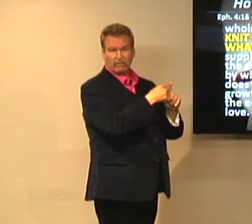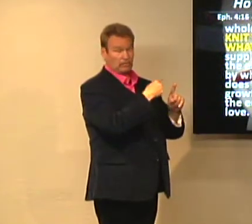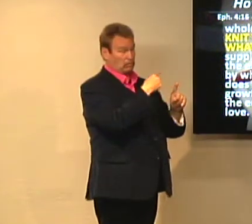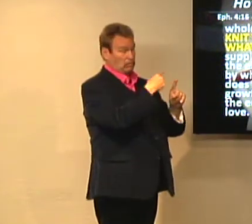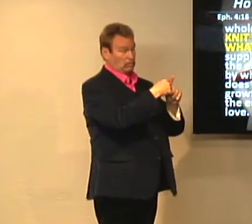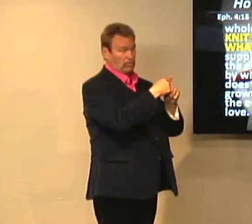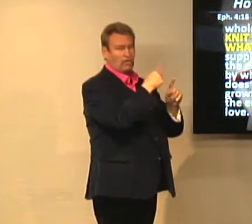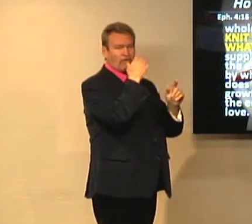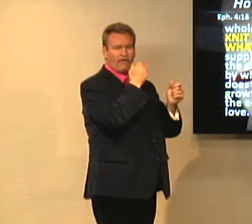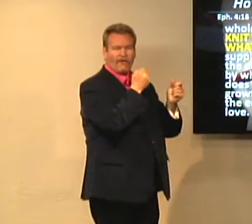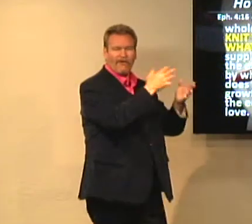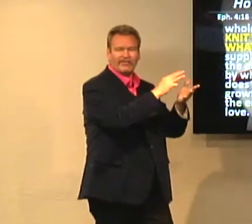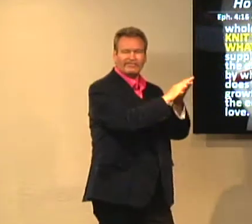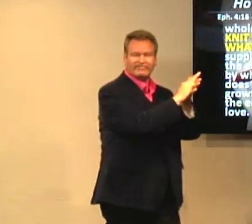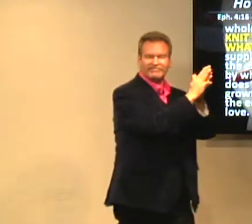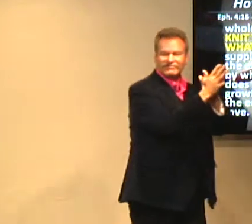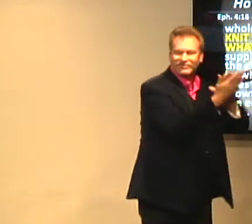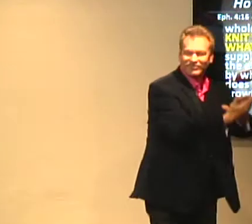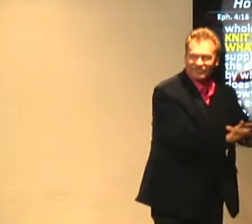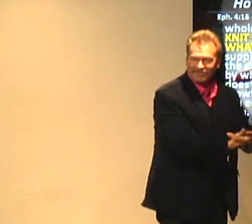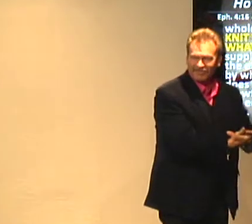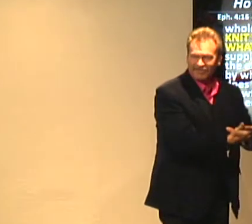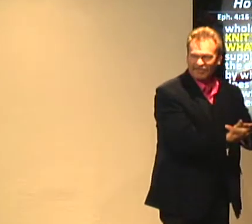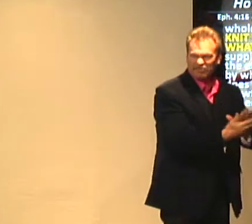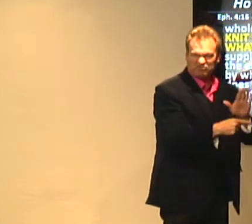to be positive and constructive to each other.